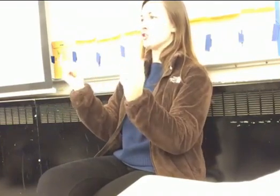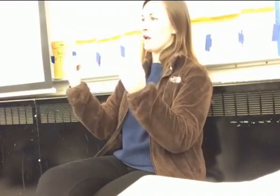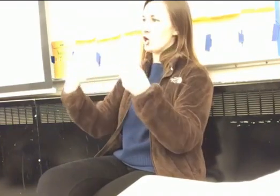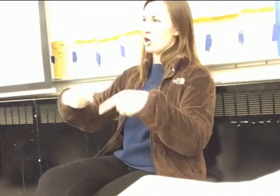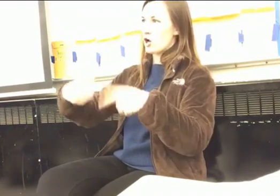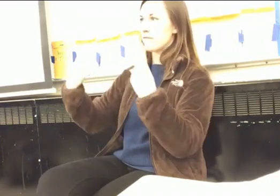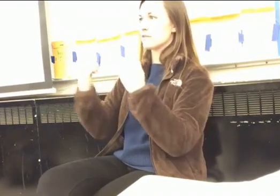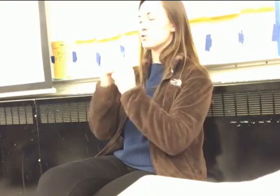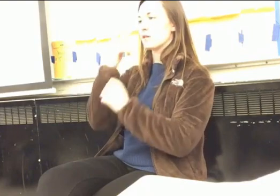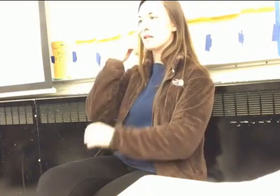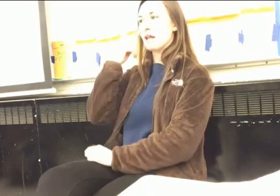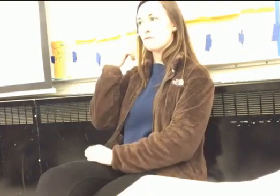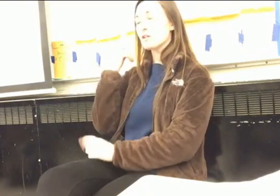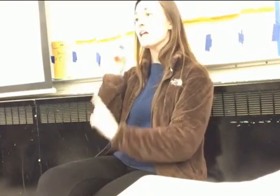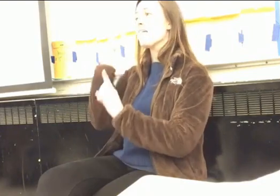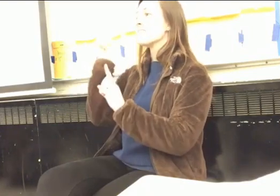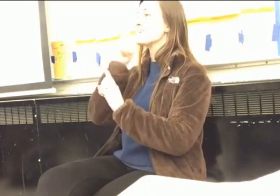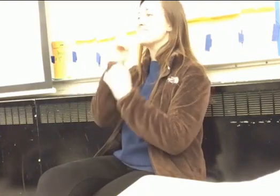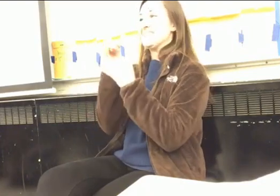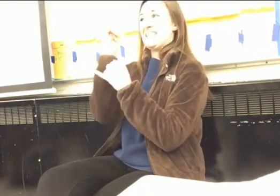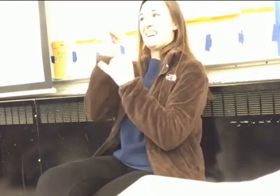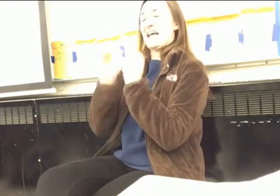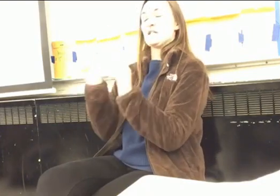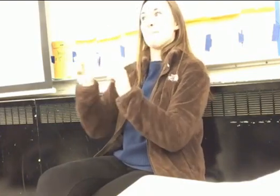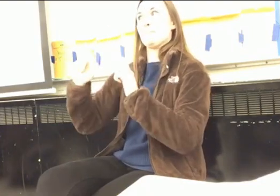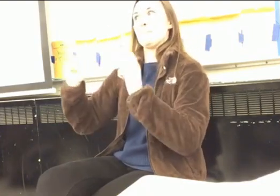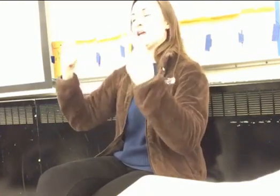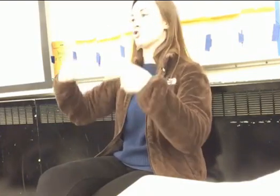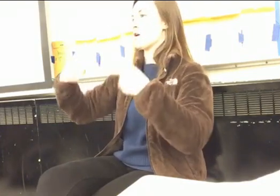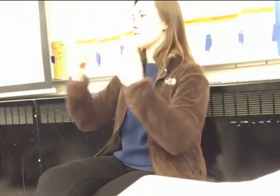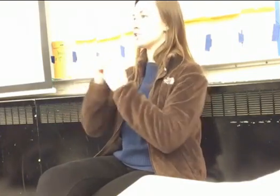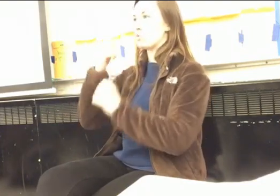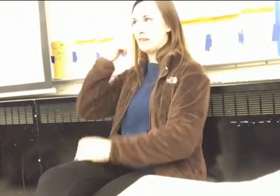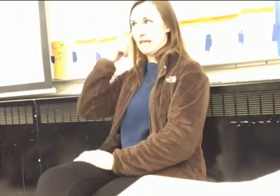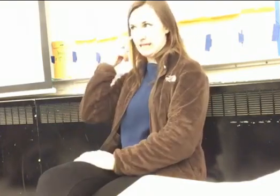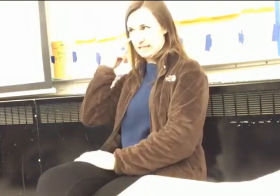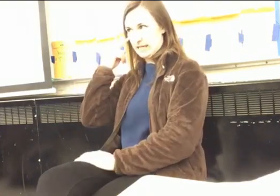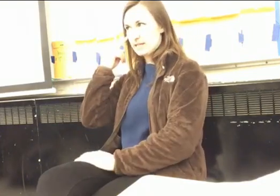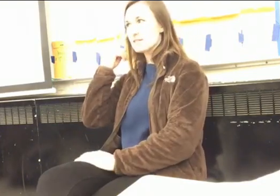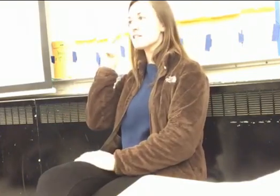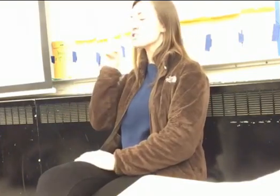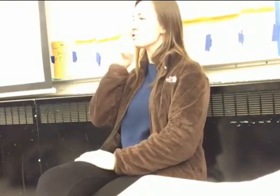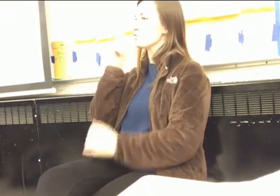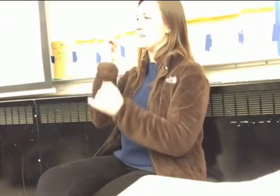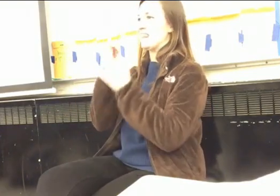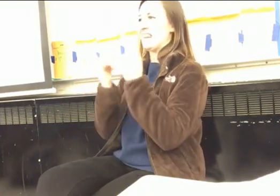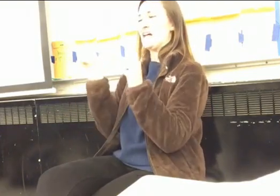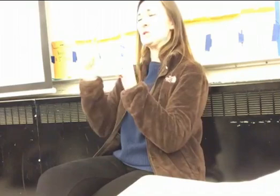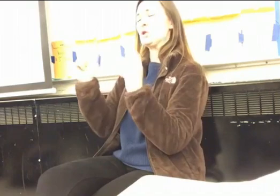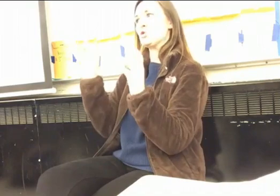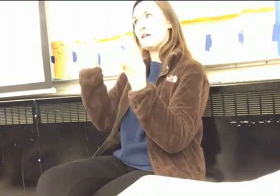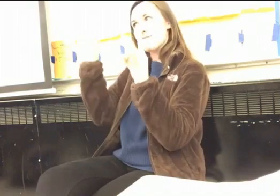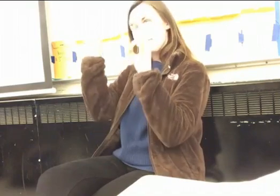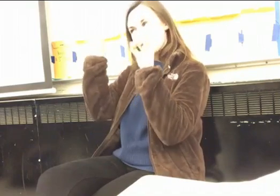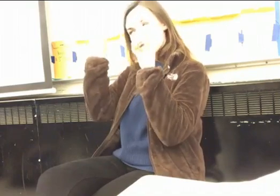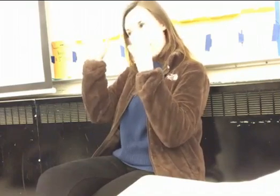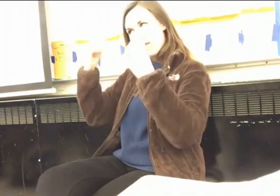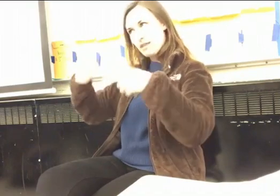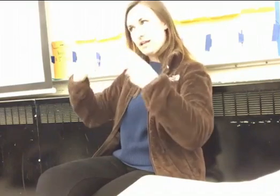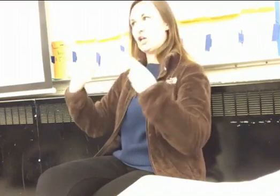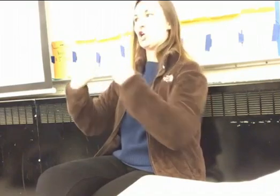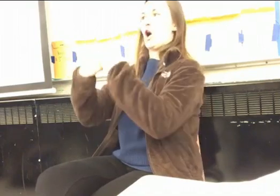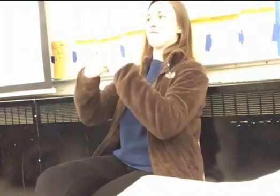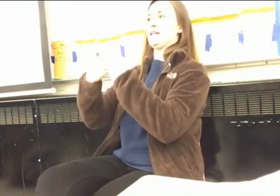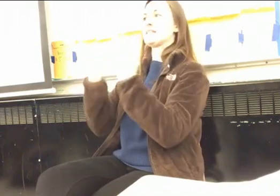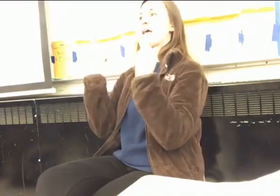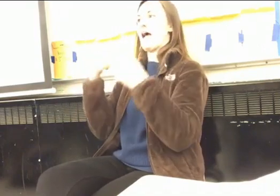in the 1960s during the Civil Rights Movement, but this is really the last huge violent conflict that's going to happen with the Native